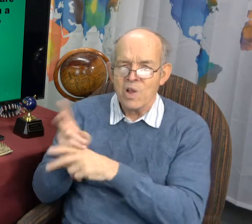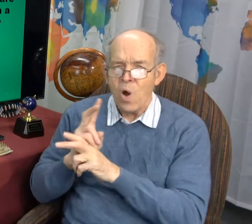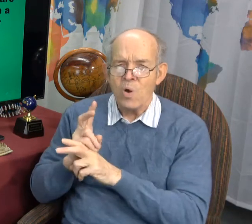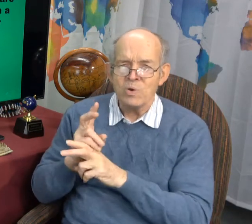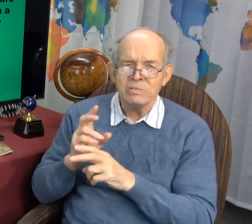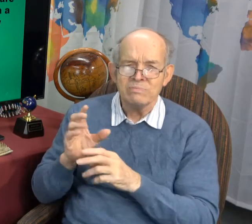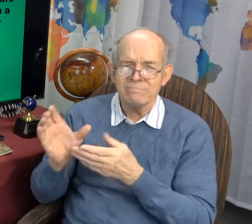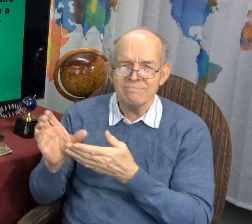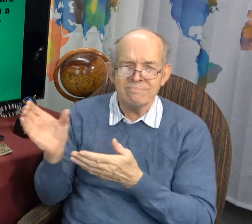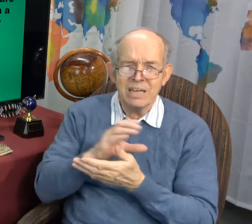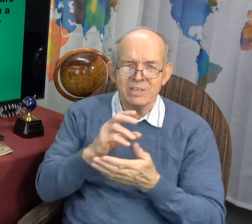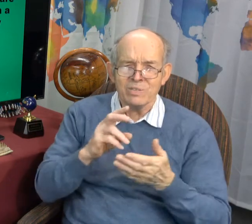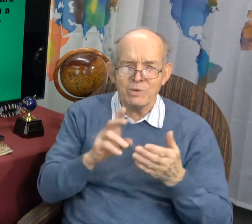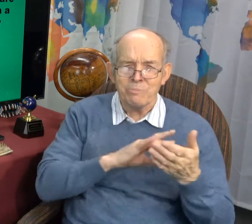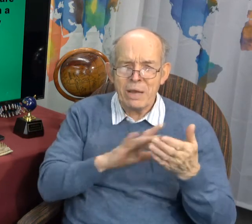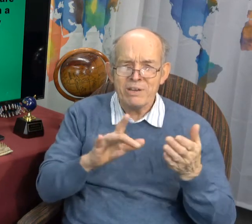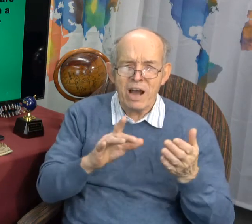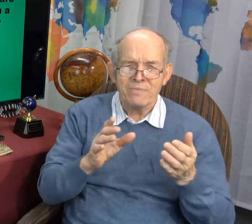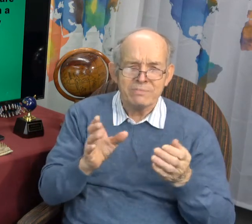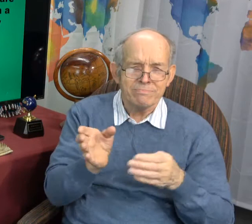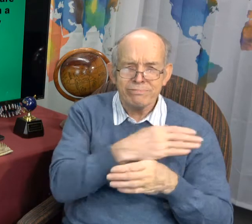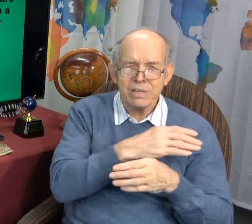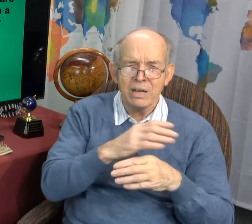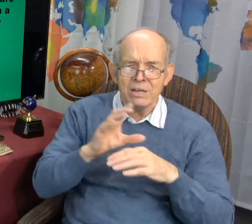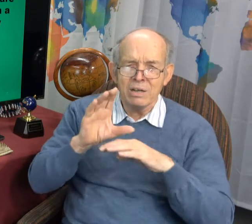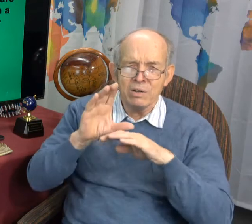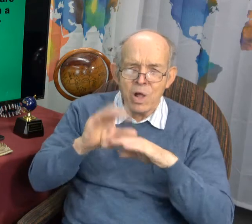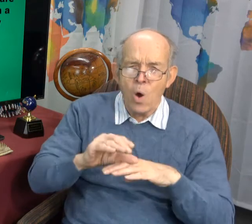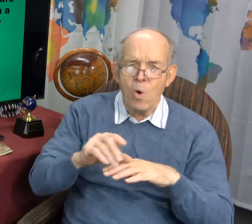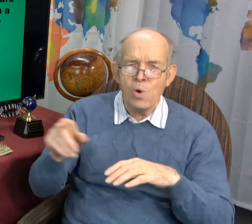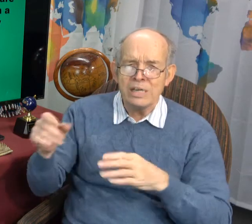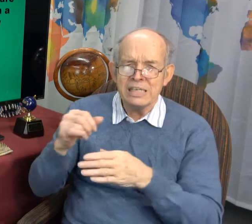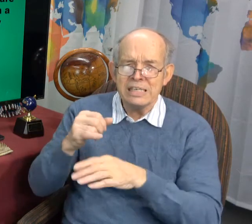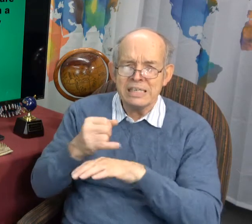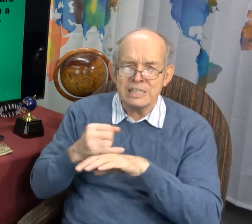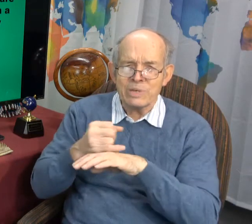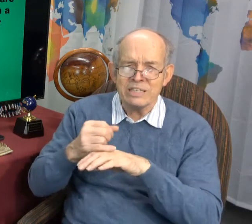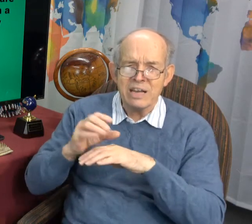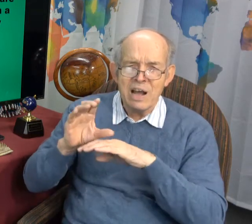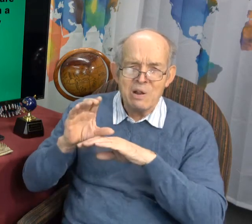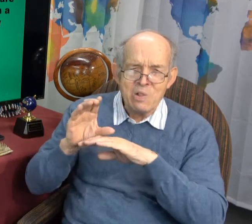low. To pay up. Low is it? Low.